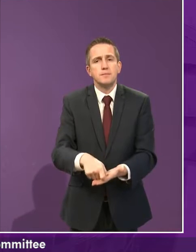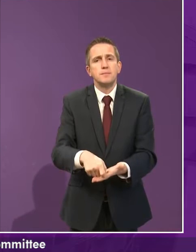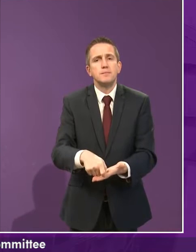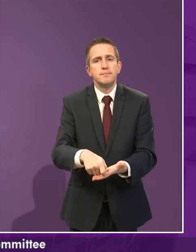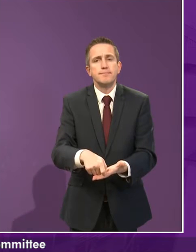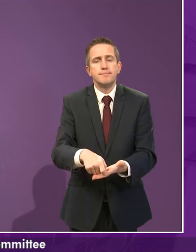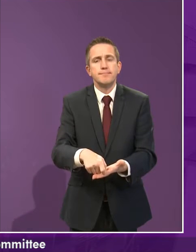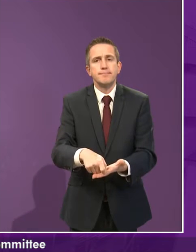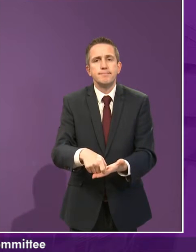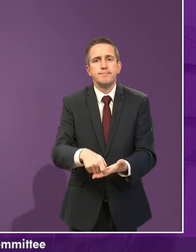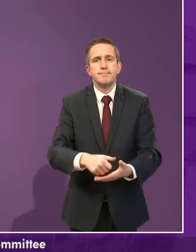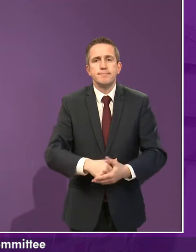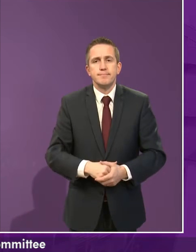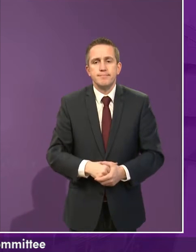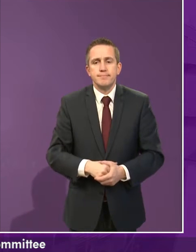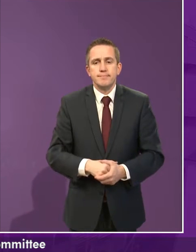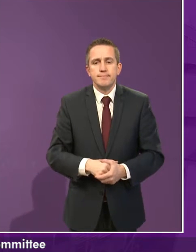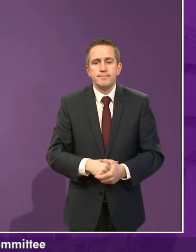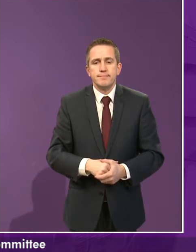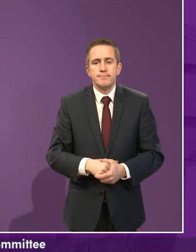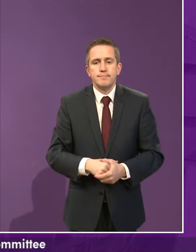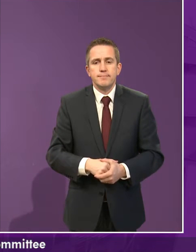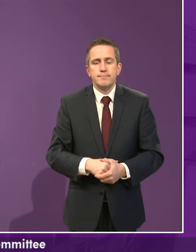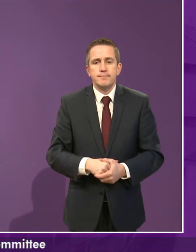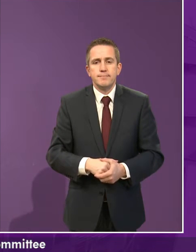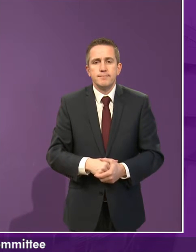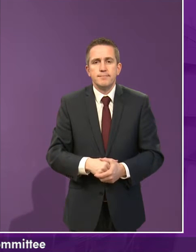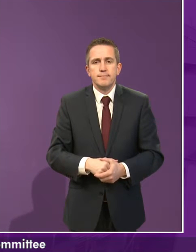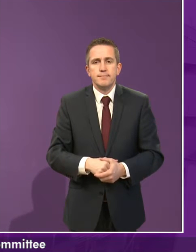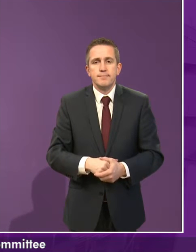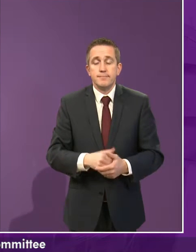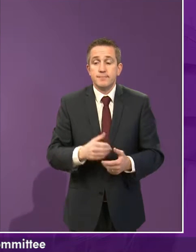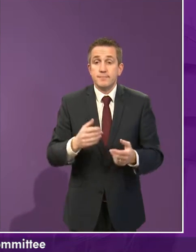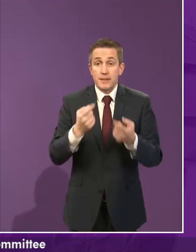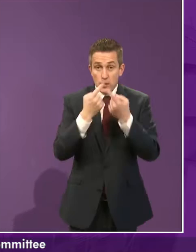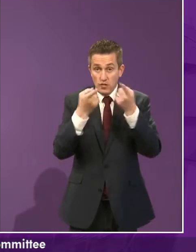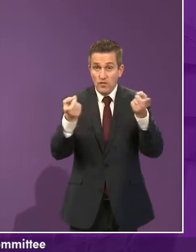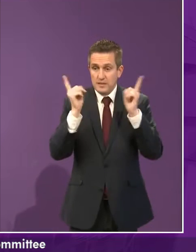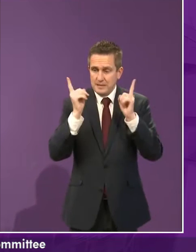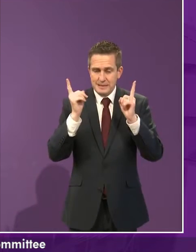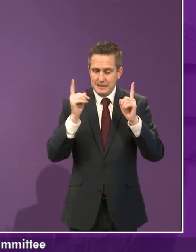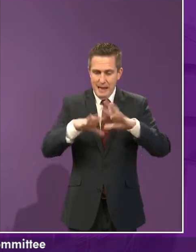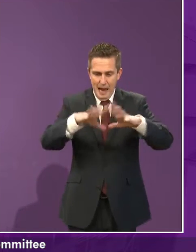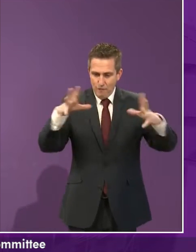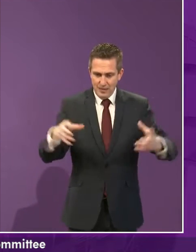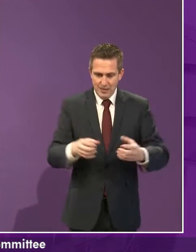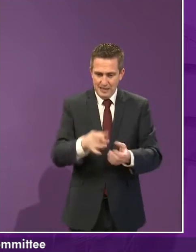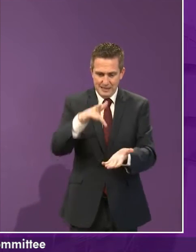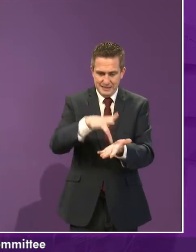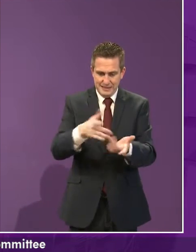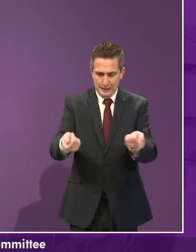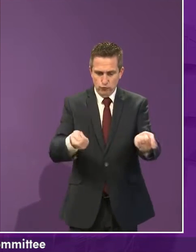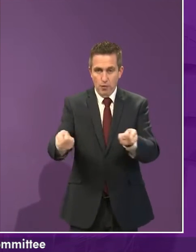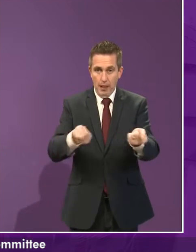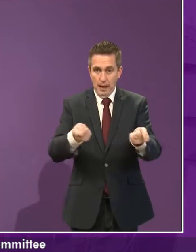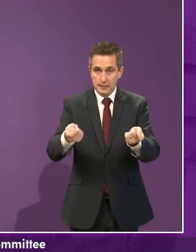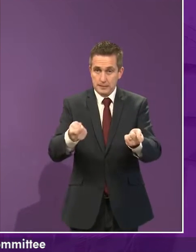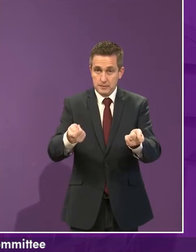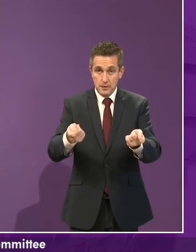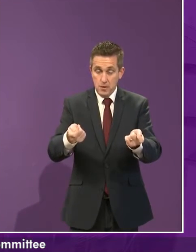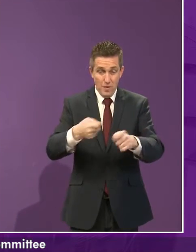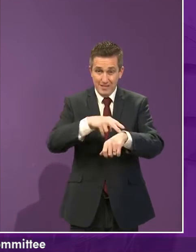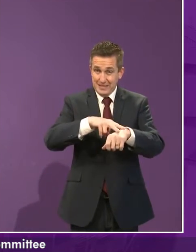the personal statement. And because we have centralised admissions and because we have dedicated members of staff who've